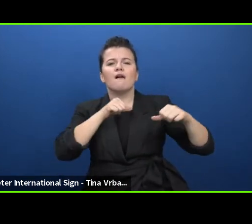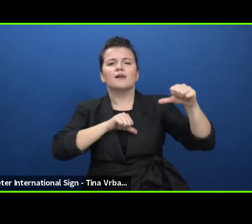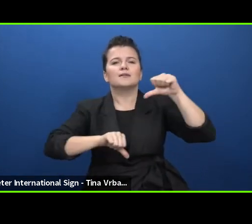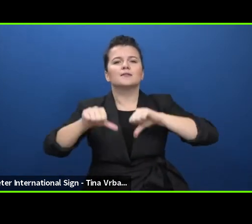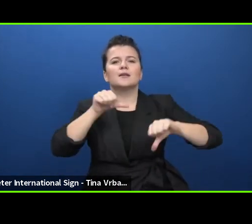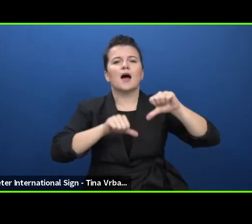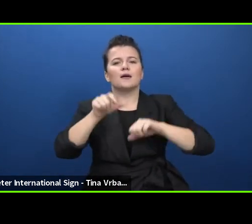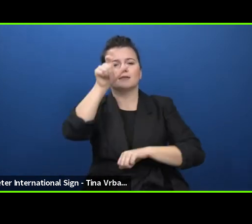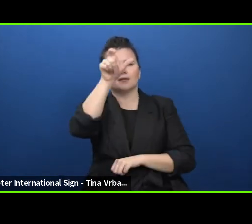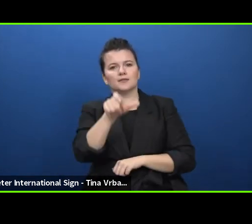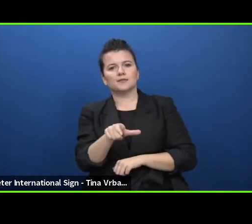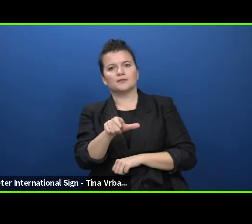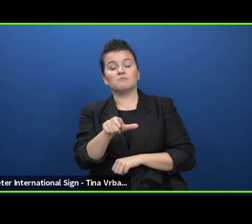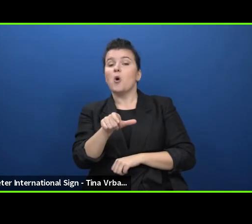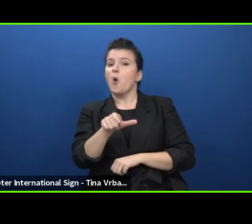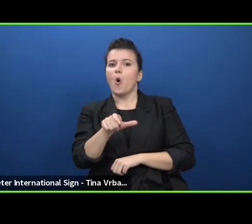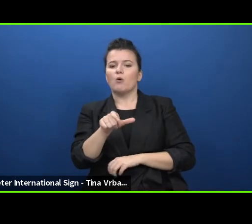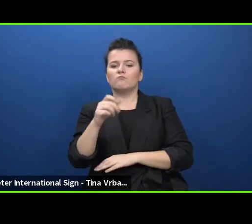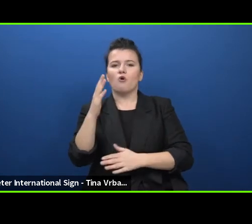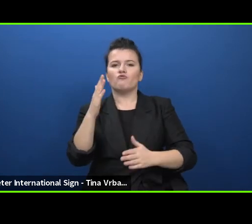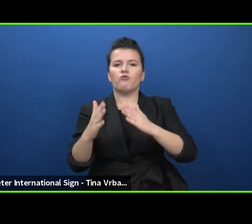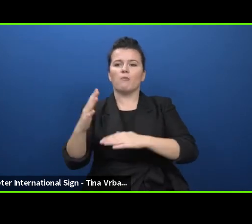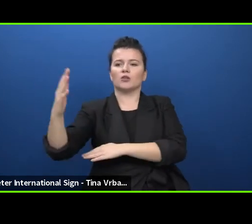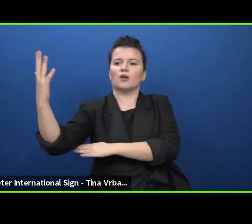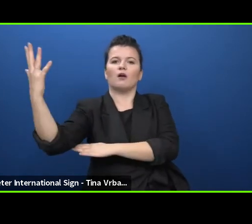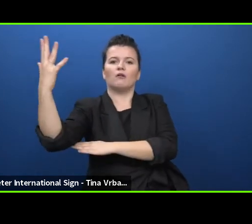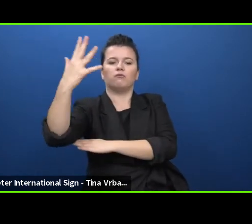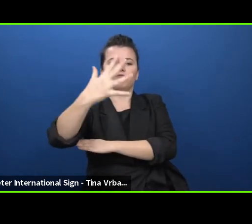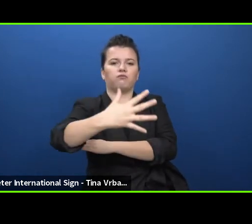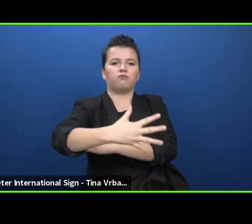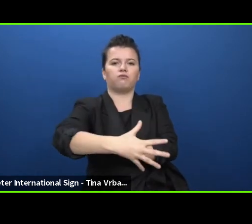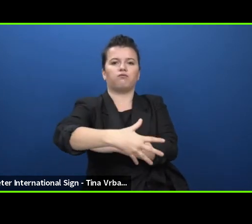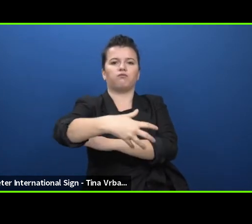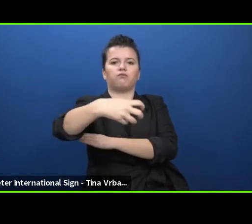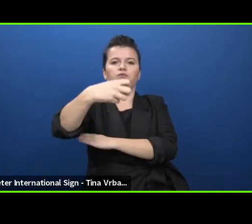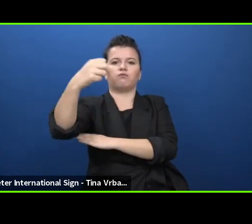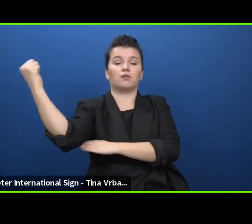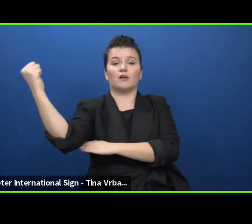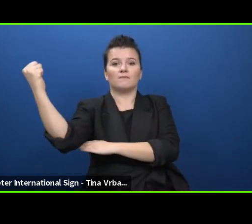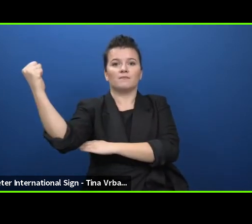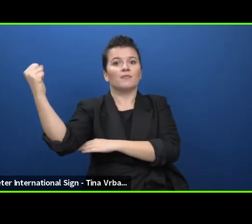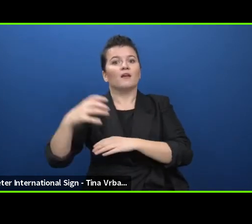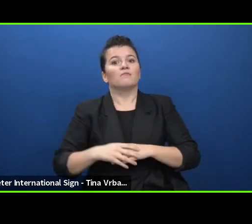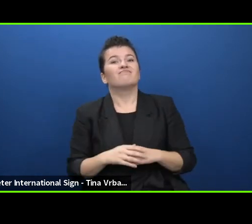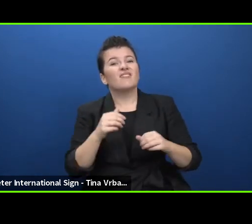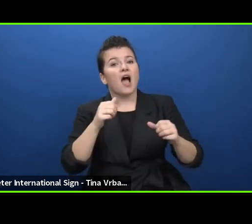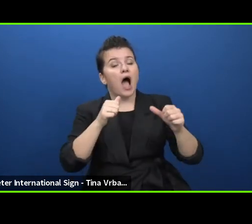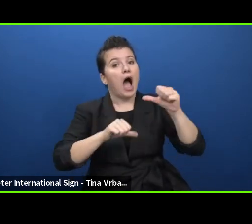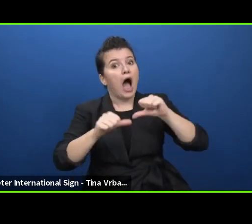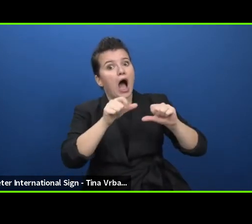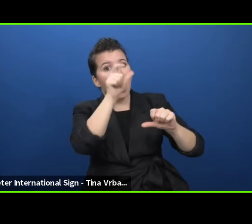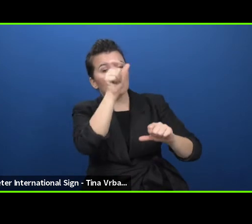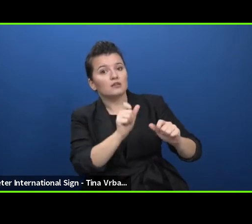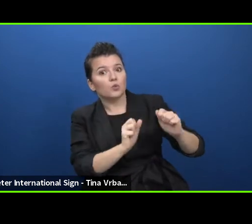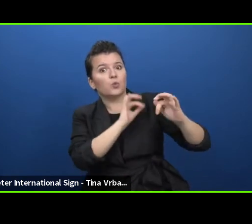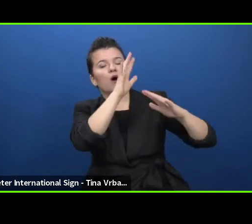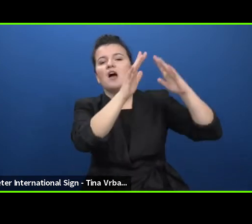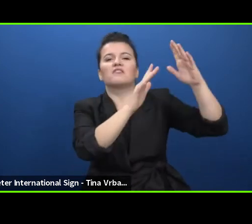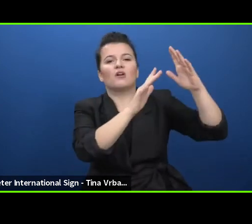robotic arm. Absent look of the romantic artist, and unbendable will of the superhero.